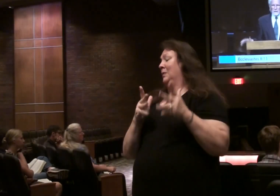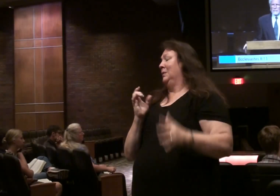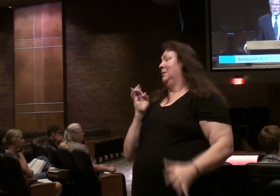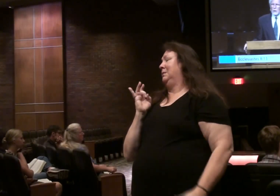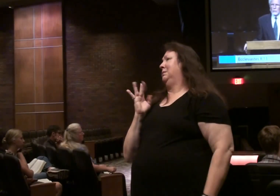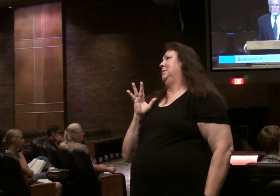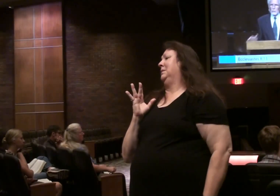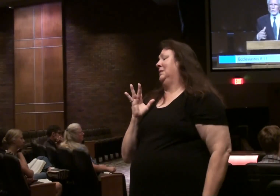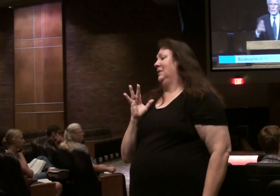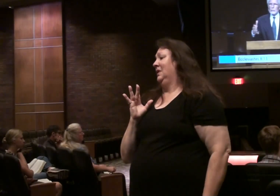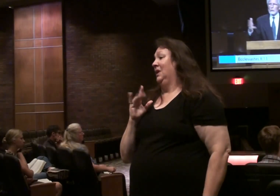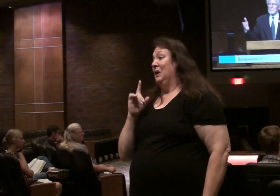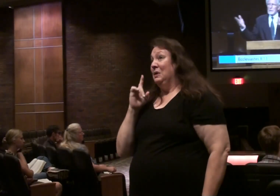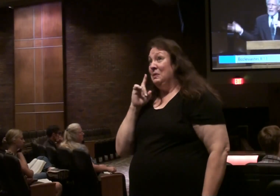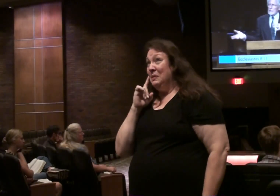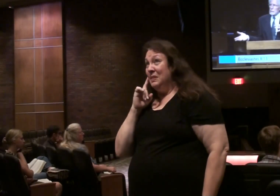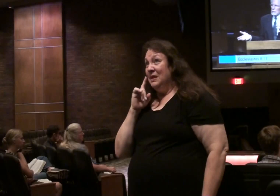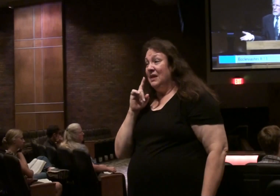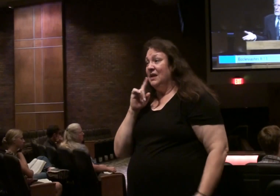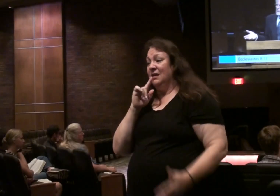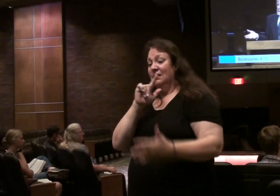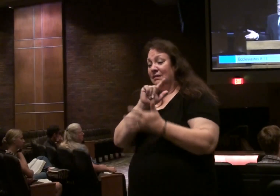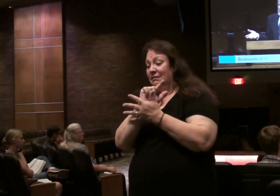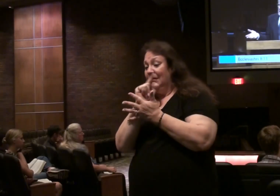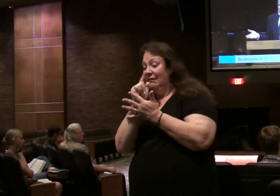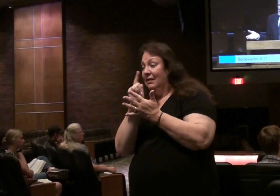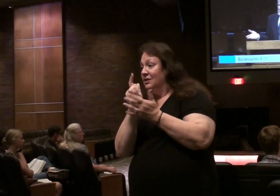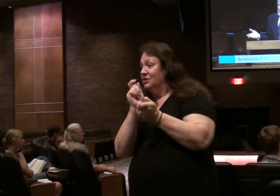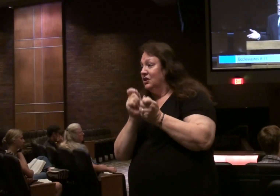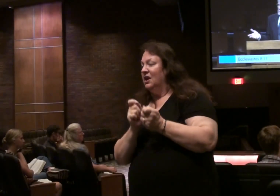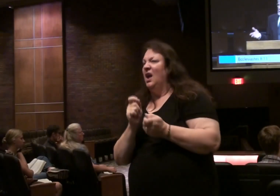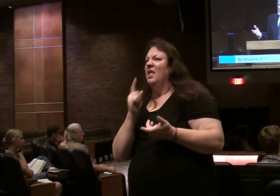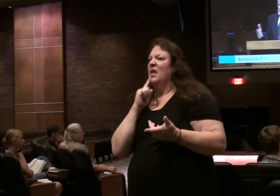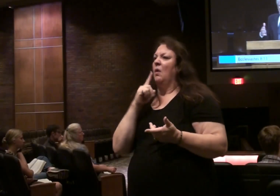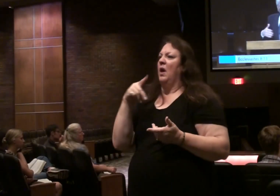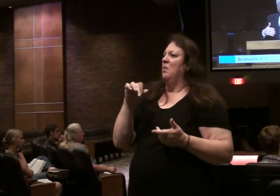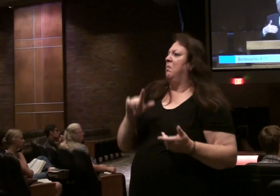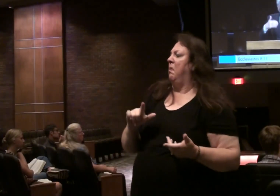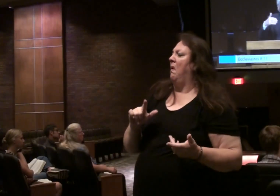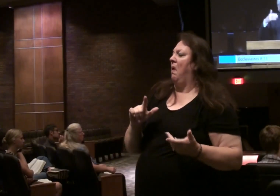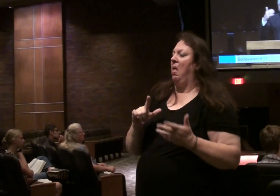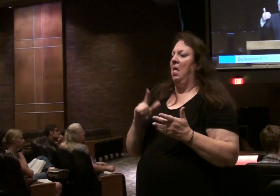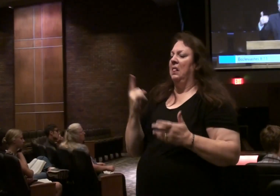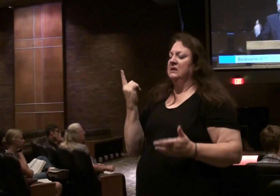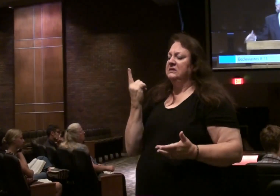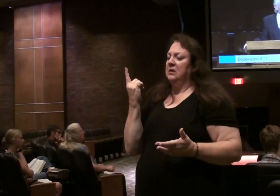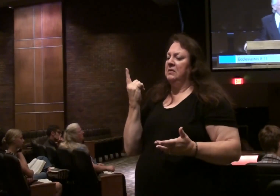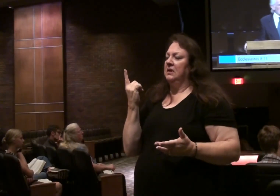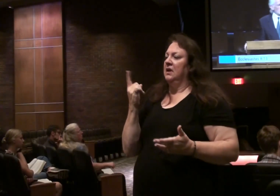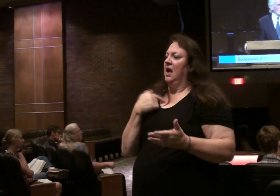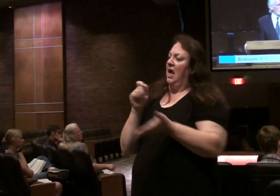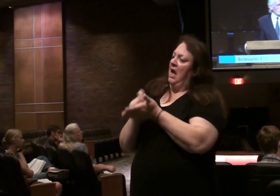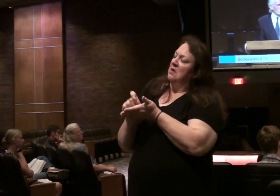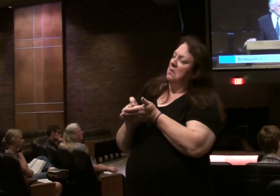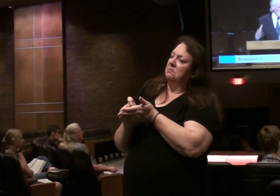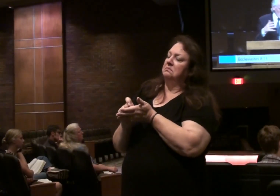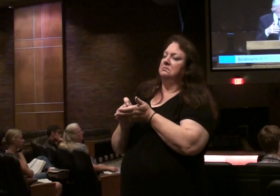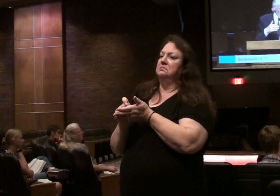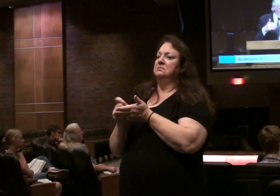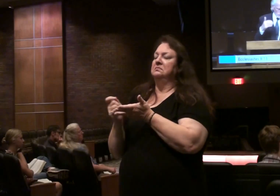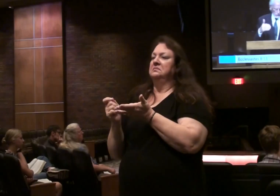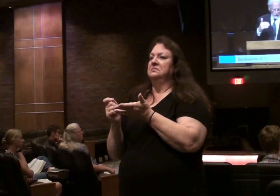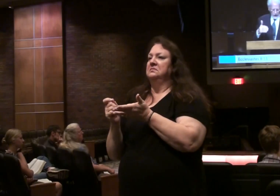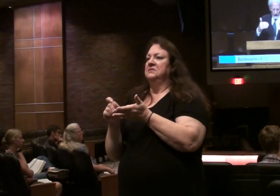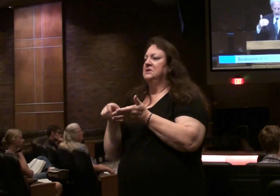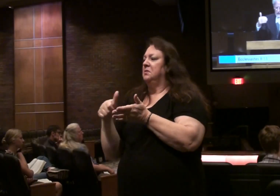You wouldn't even know that the rulership changes. I would have thought maybe Paul, somebody like Nero comes on, as some